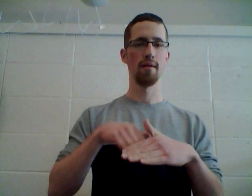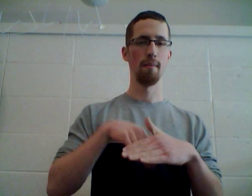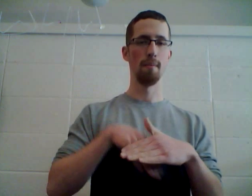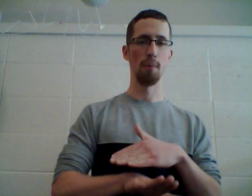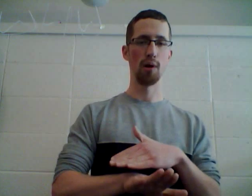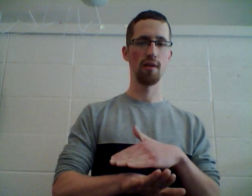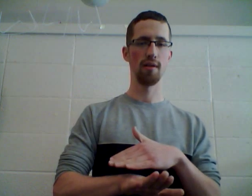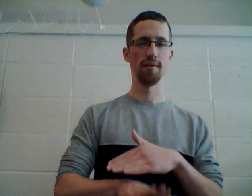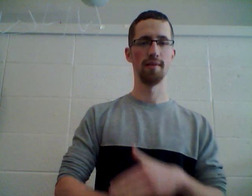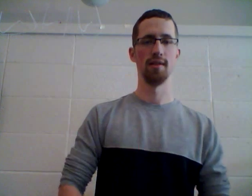Birth.